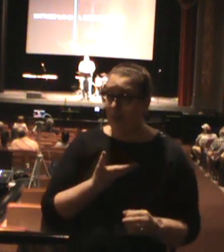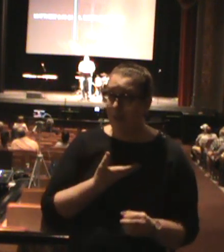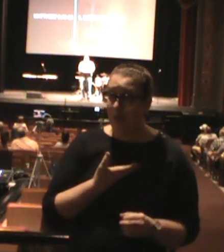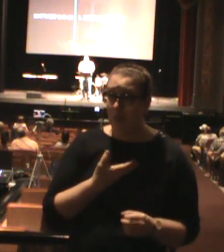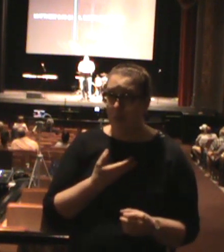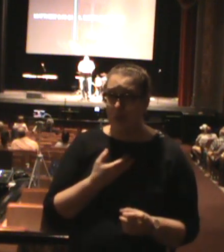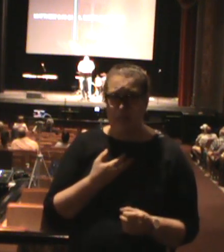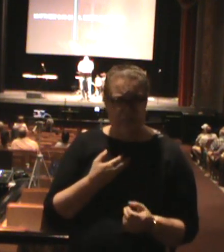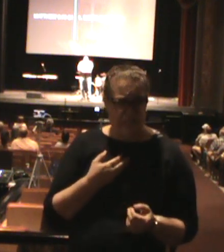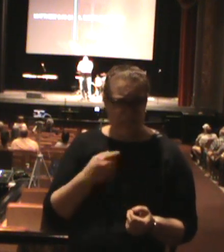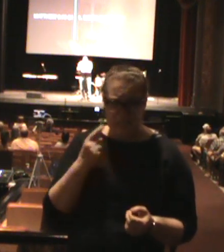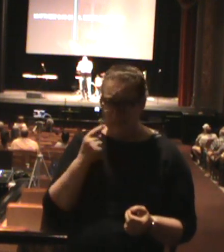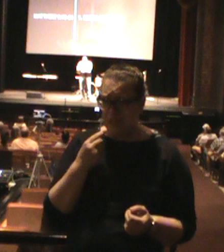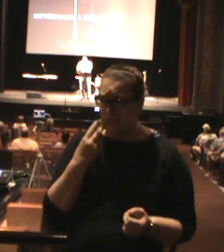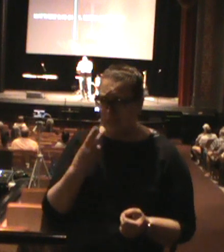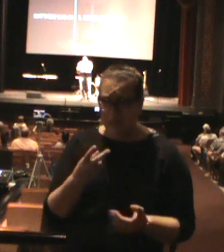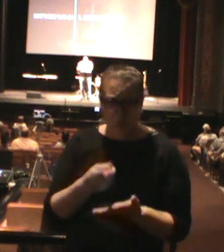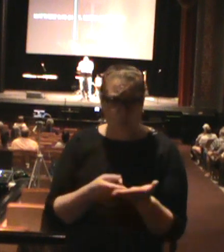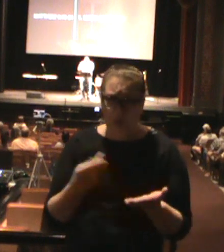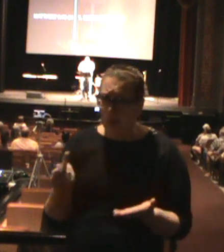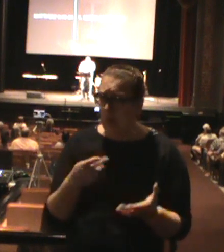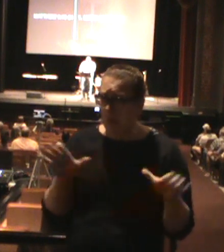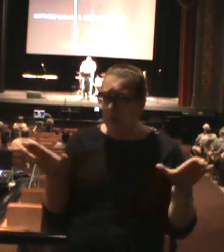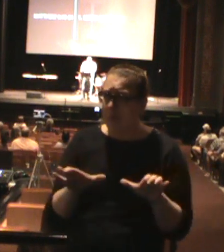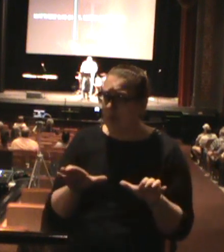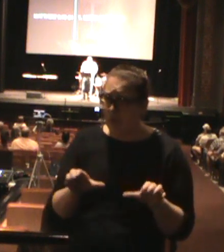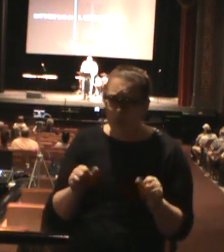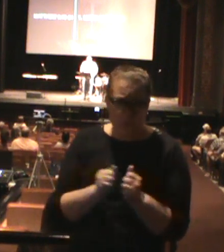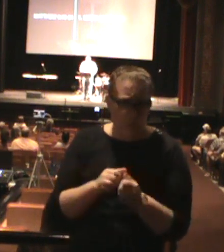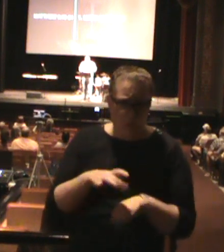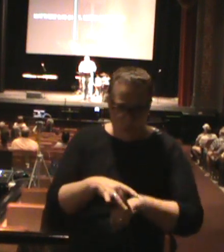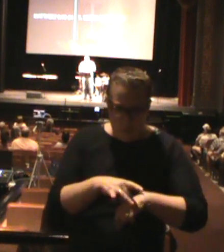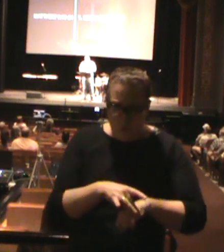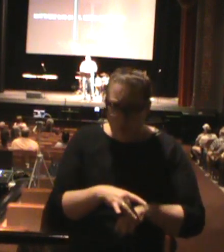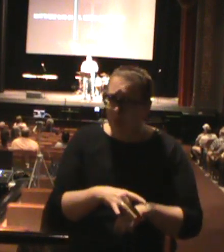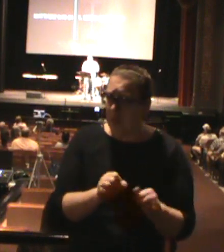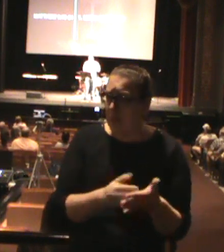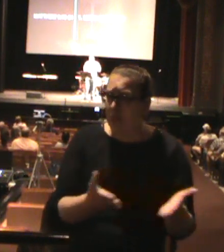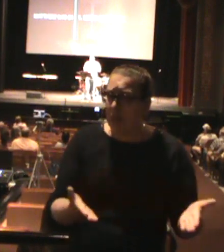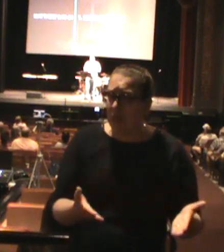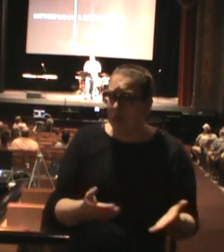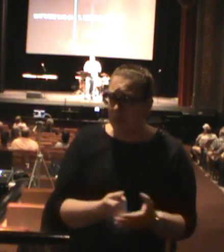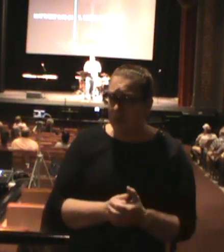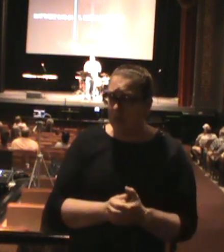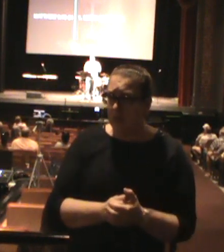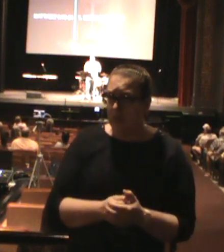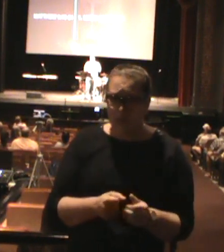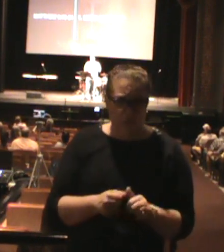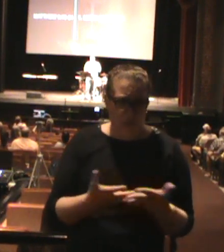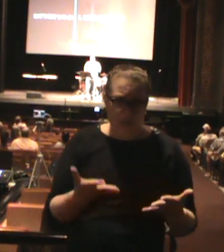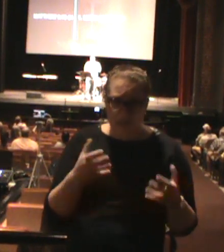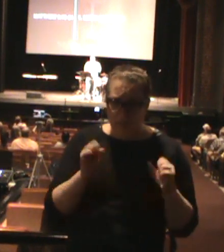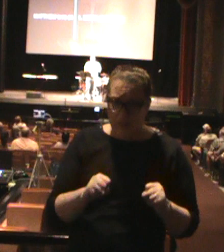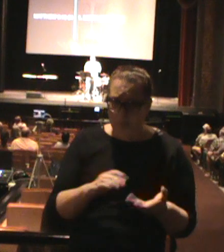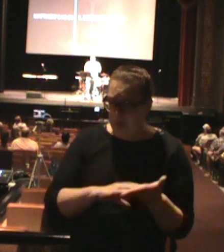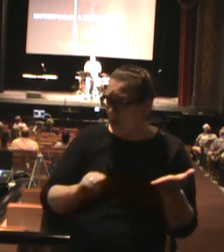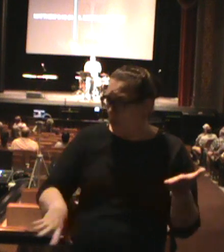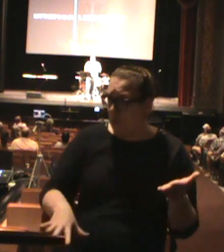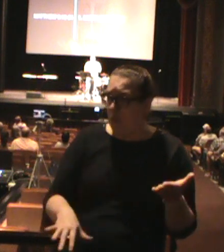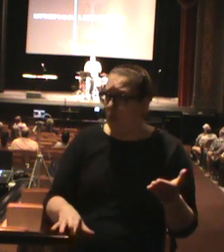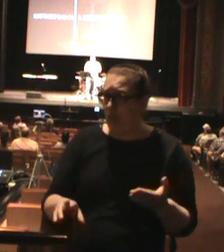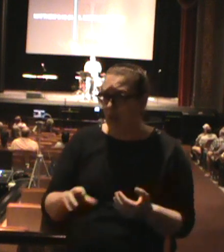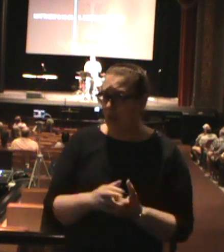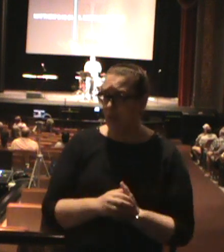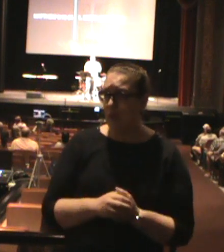these things. And so I thought about earthly treasures and moth and rust. And we have a lot of things that are really fleeting in our